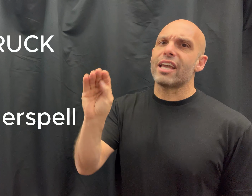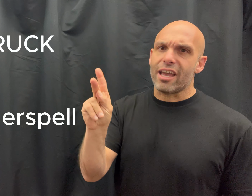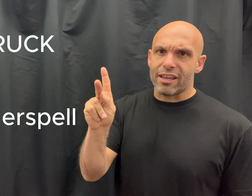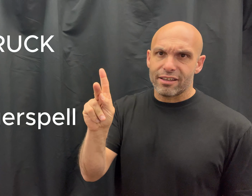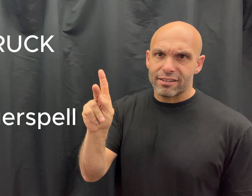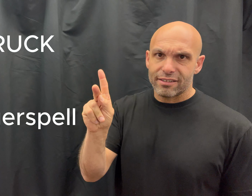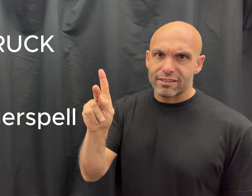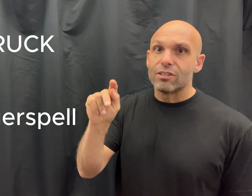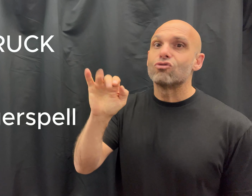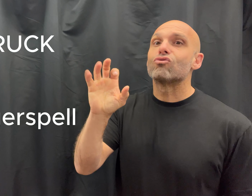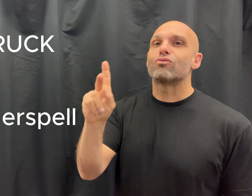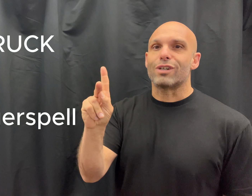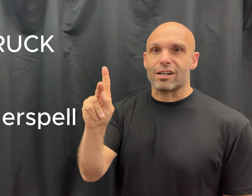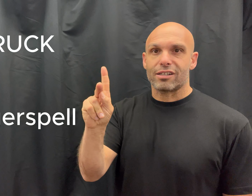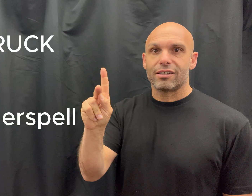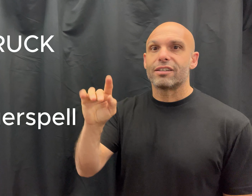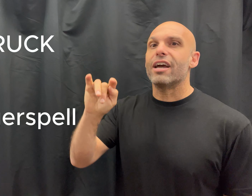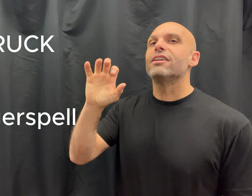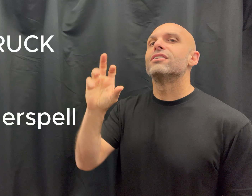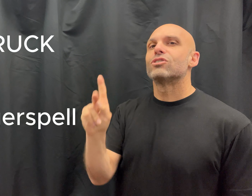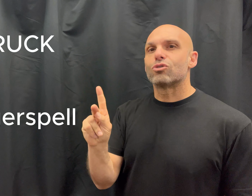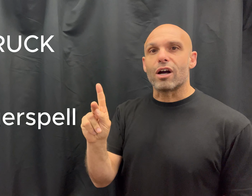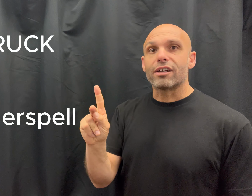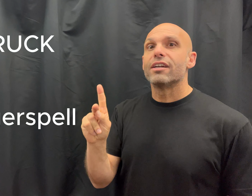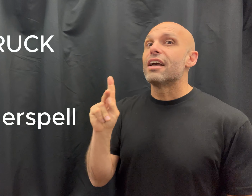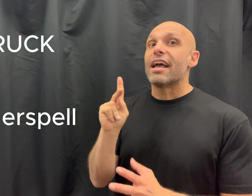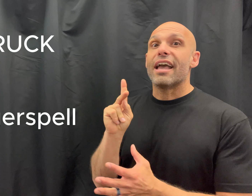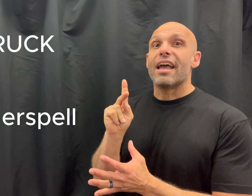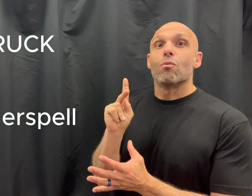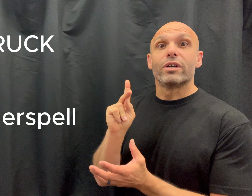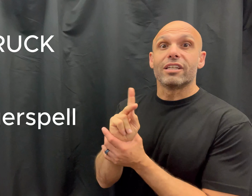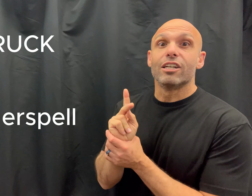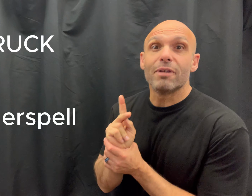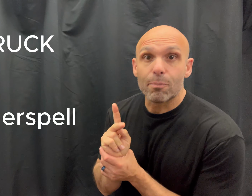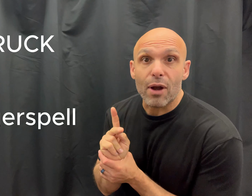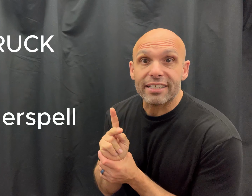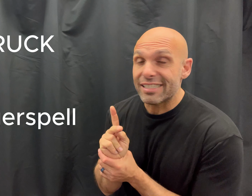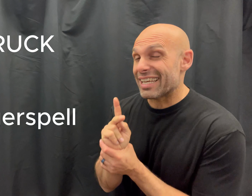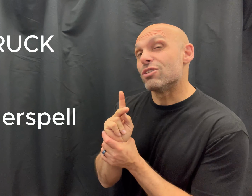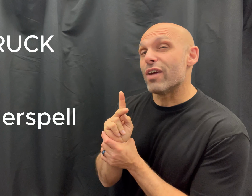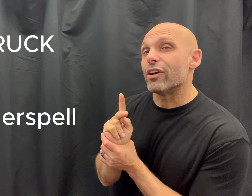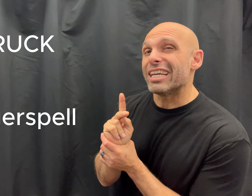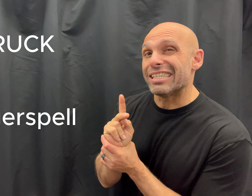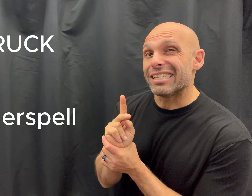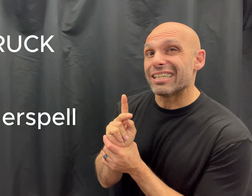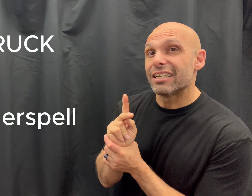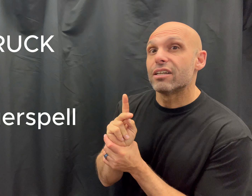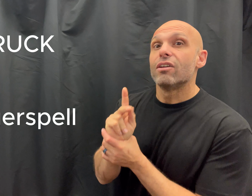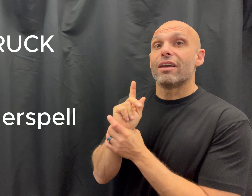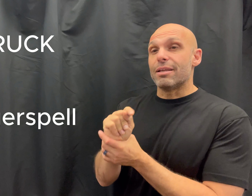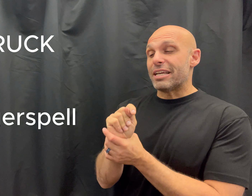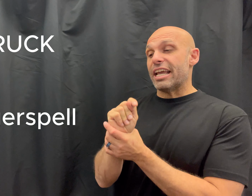T-R-U-C-K. Truck, okay? Truck. With a little bit of practice, it's very easy. In the